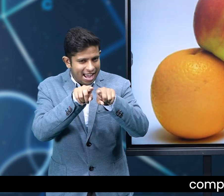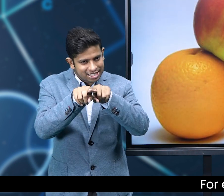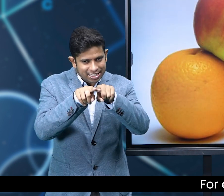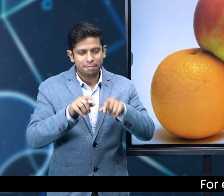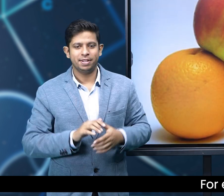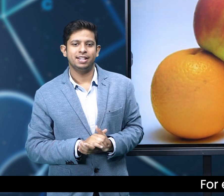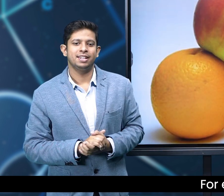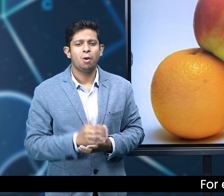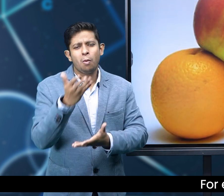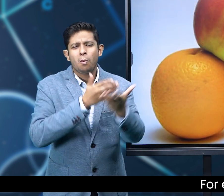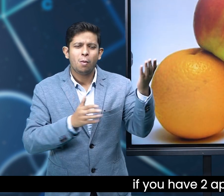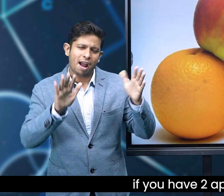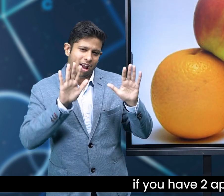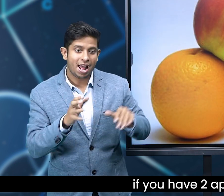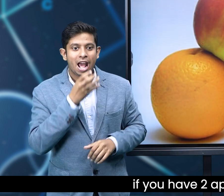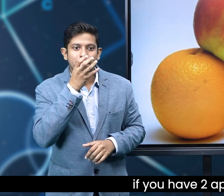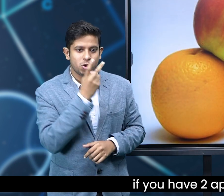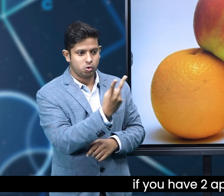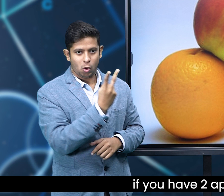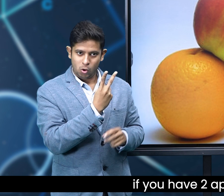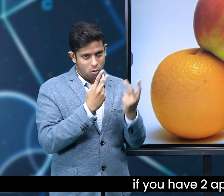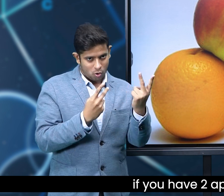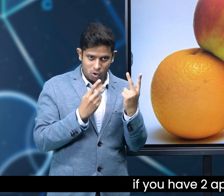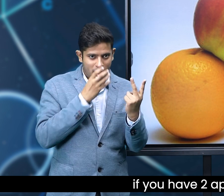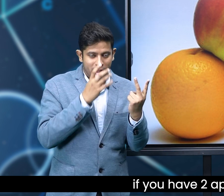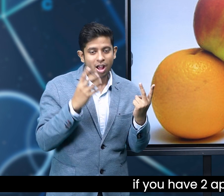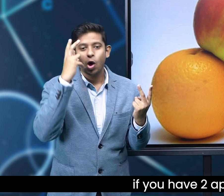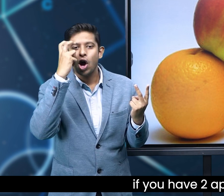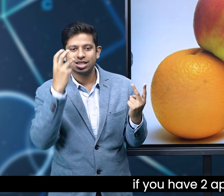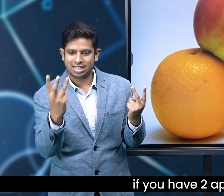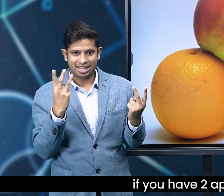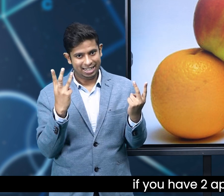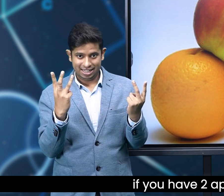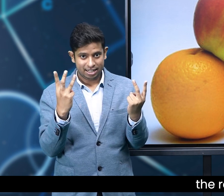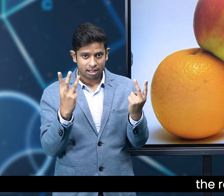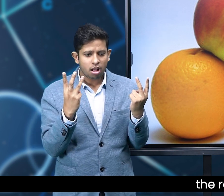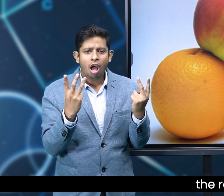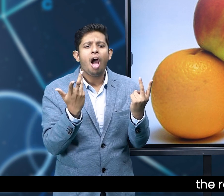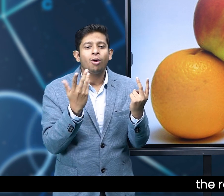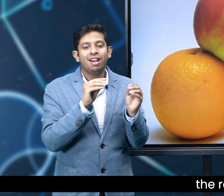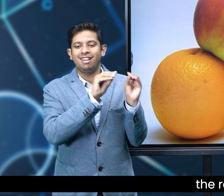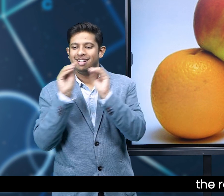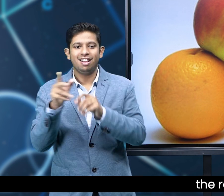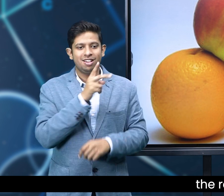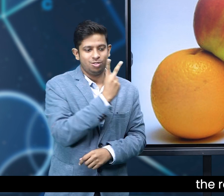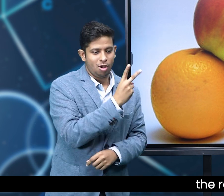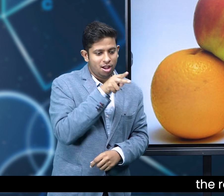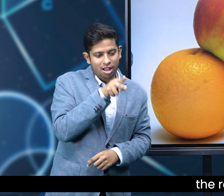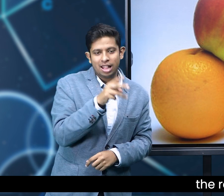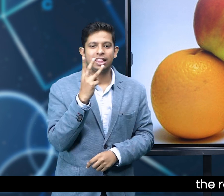For example, if you have 2 apples and 3 oranges, the ratio is 2:3.